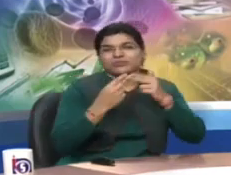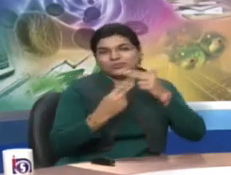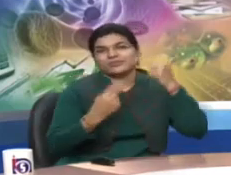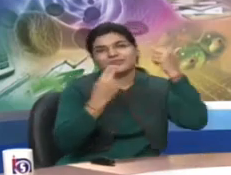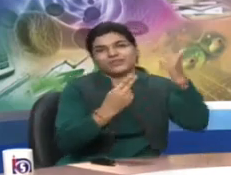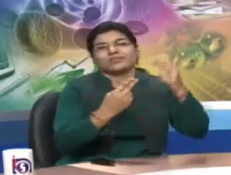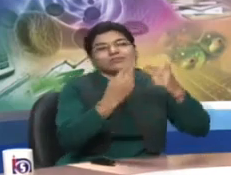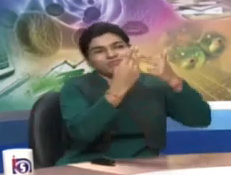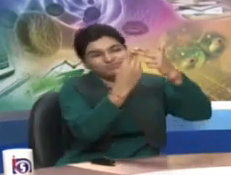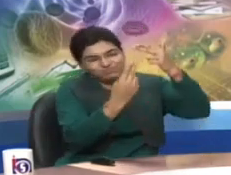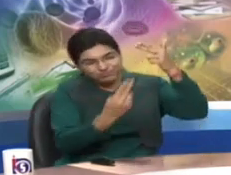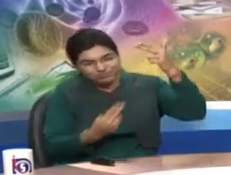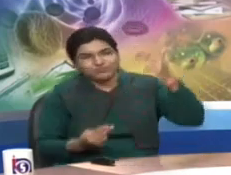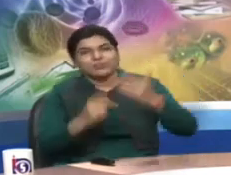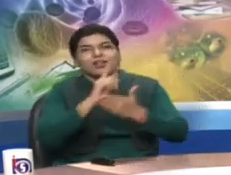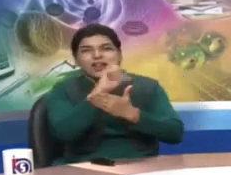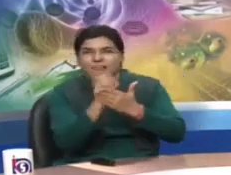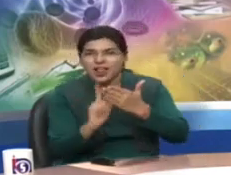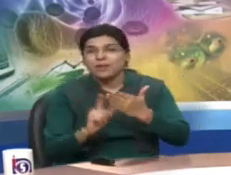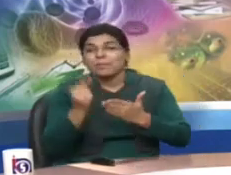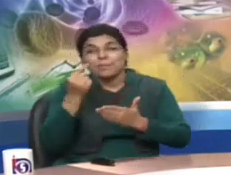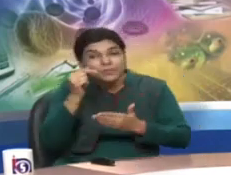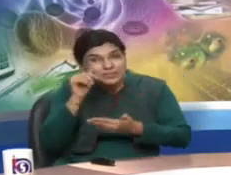And last it says a newspaper article from the